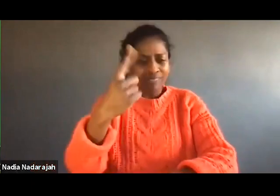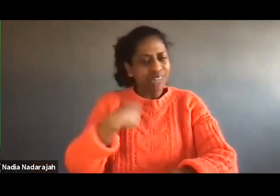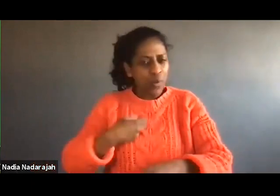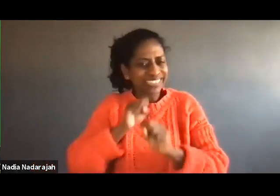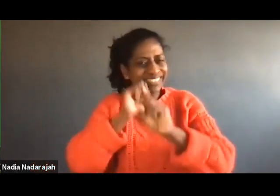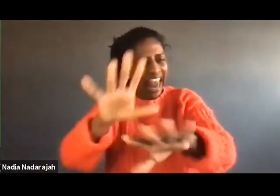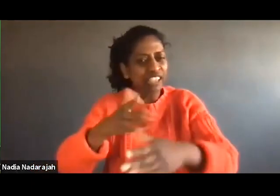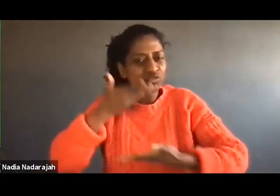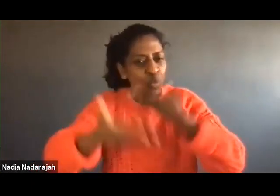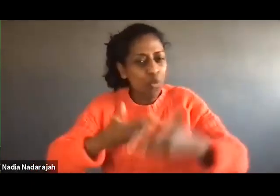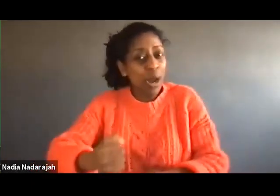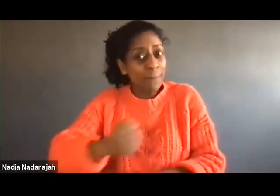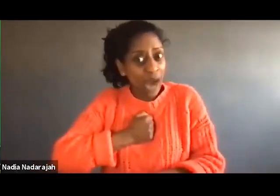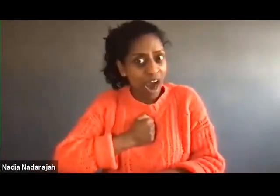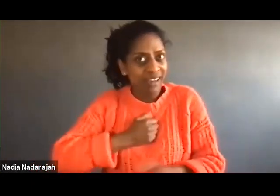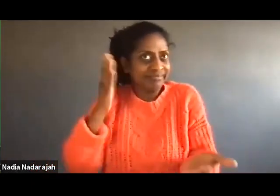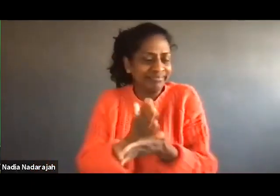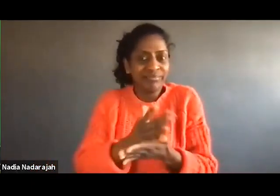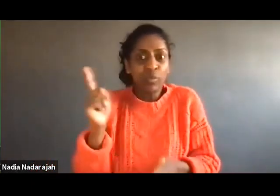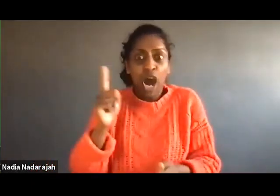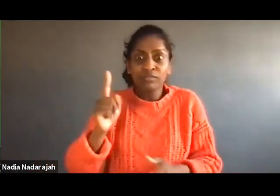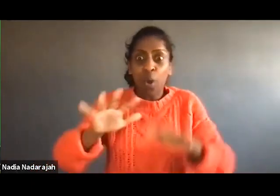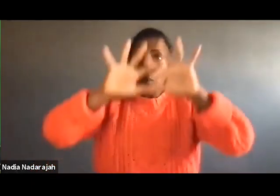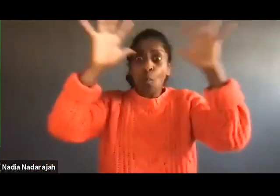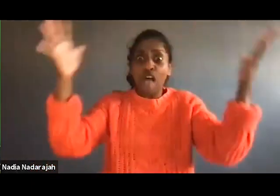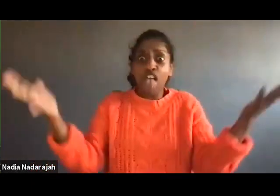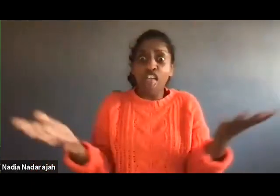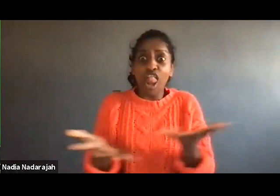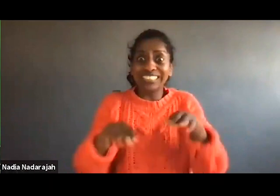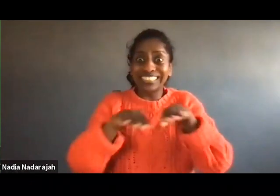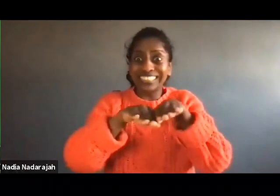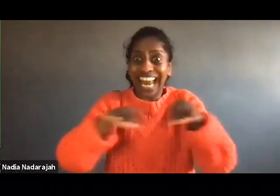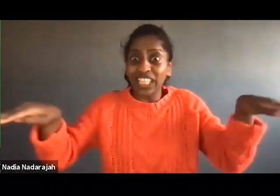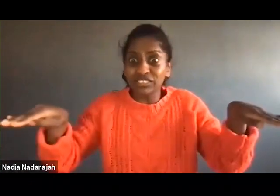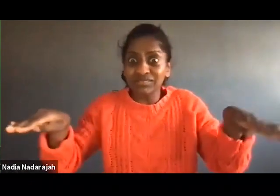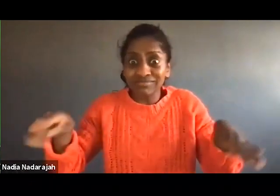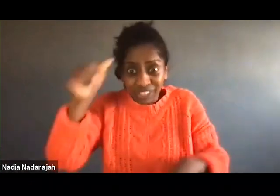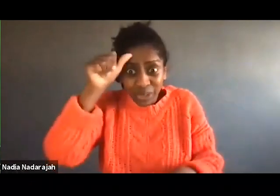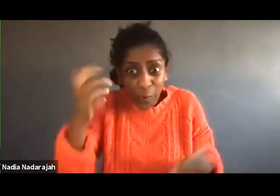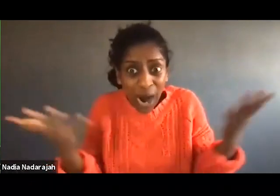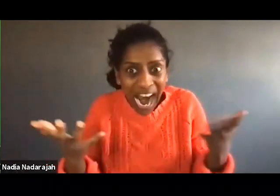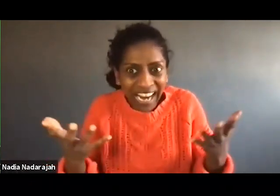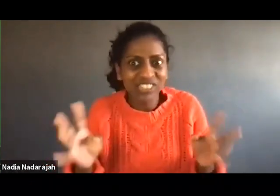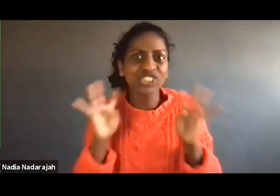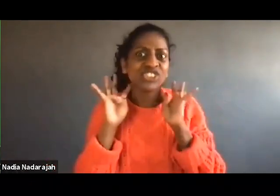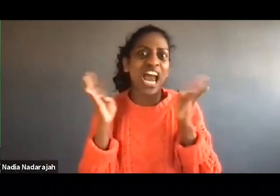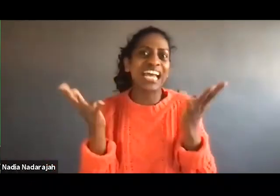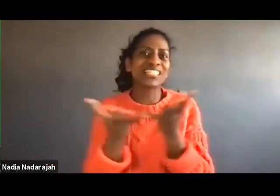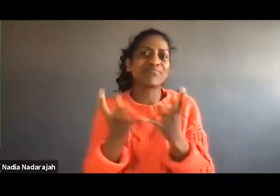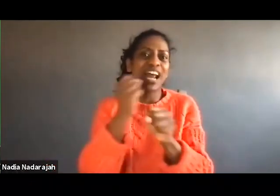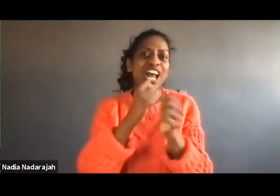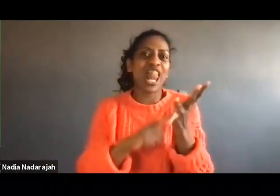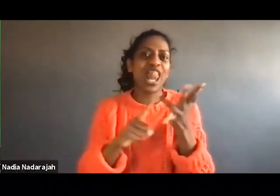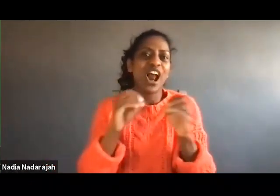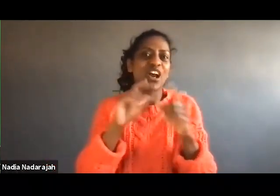to create a really interesting version of a character by using sign language. So you may have heard of something else